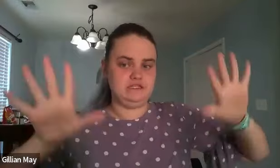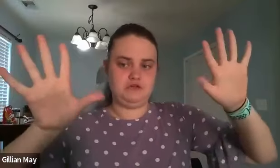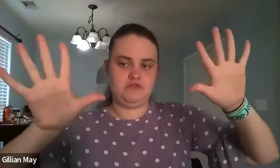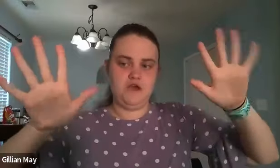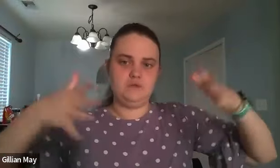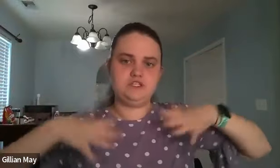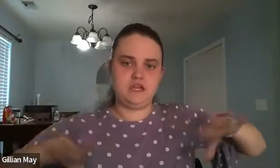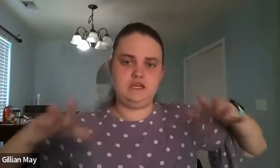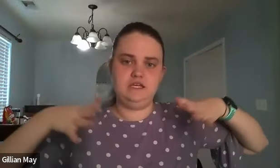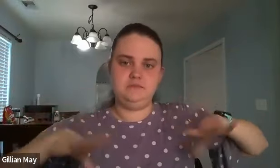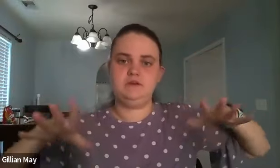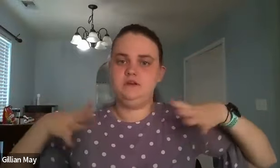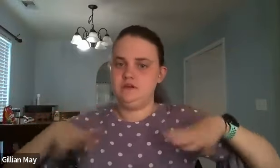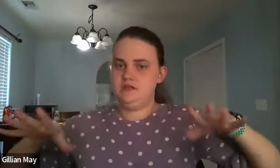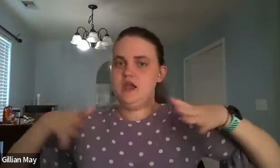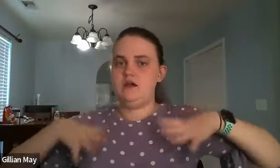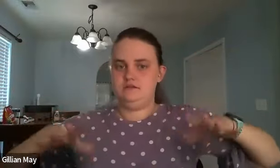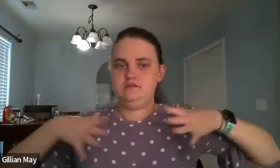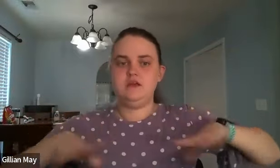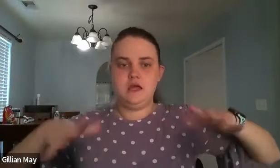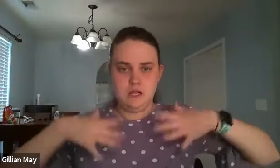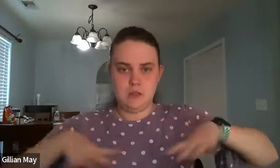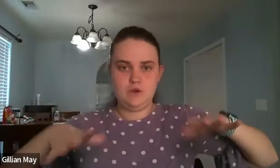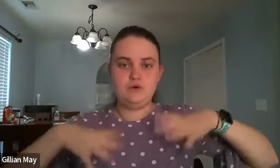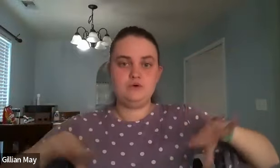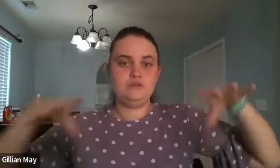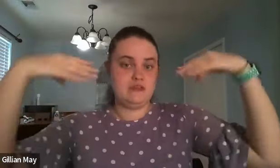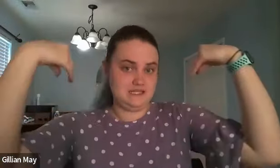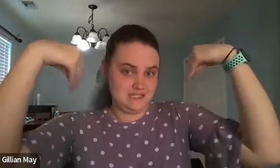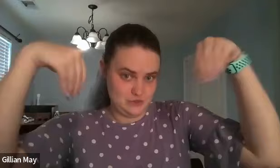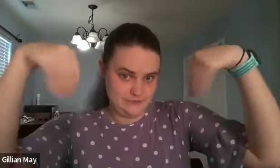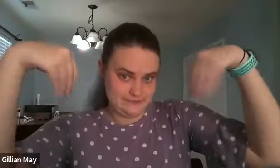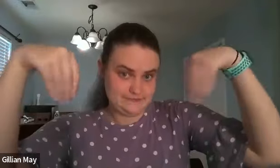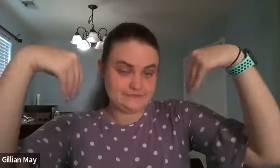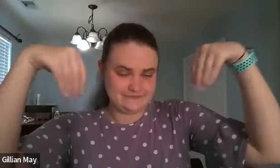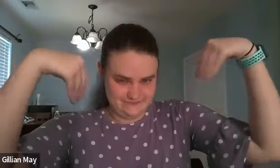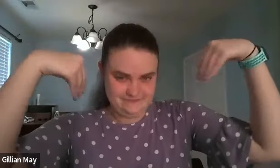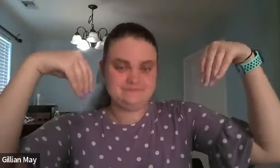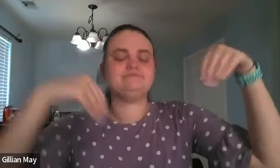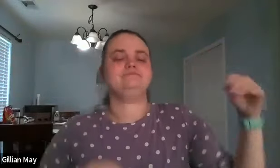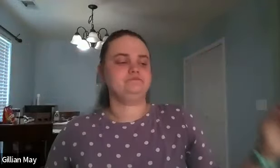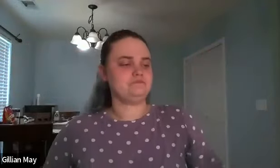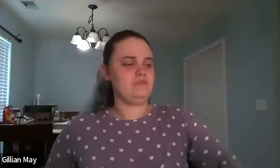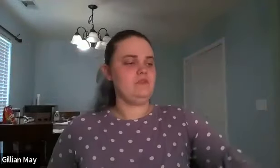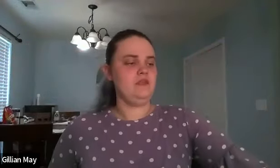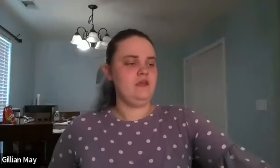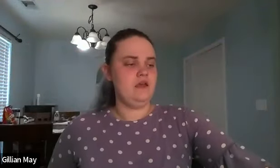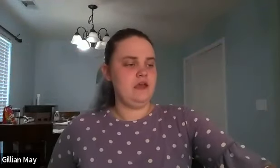like your thumbs just kind of keep, yeah, clothing store. Mhm.